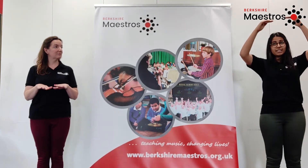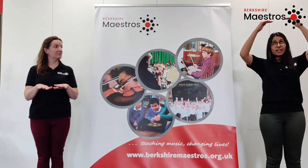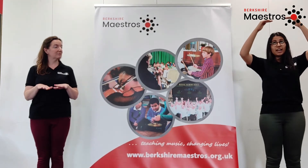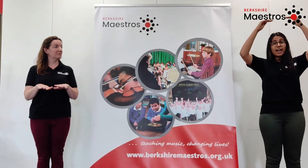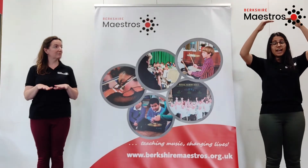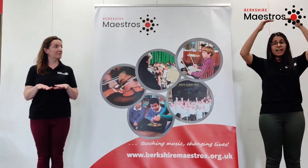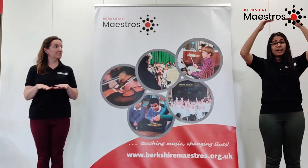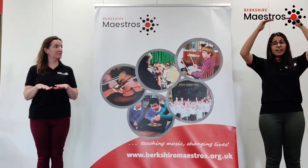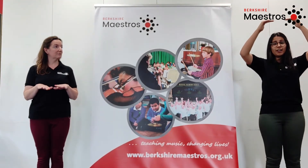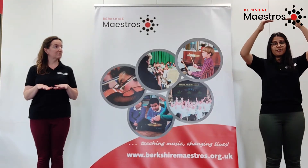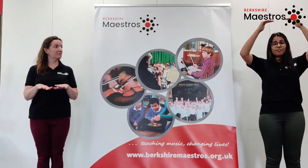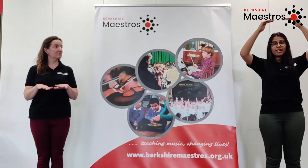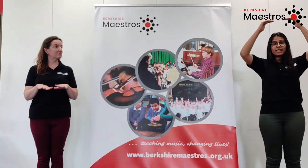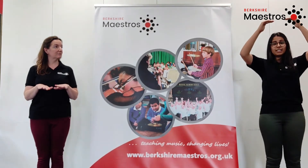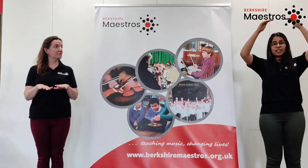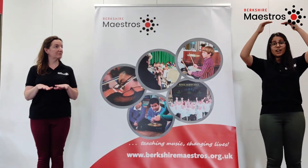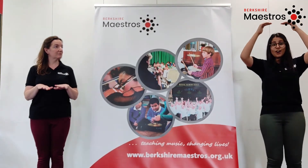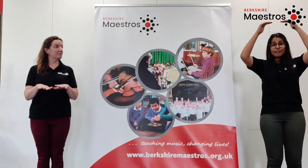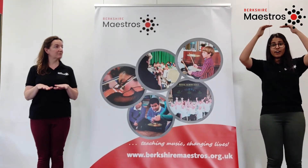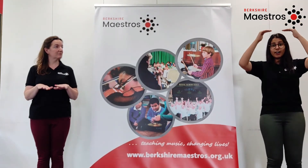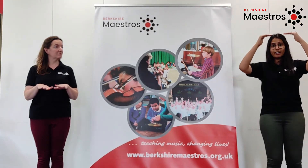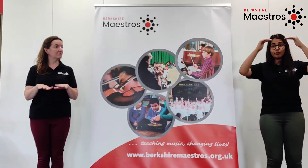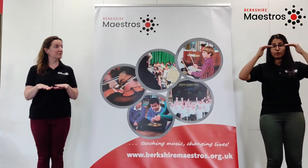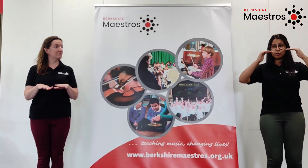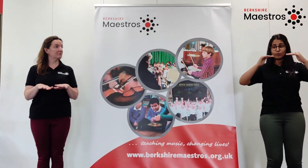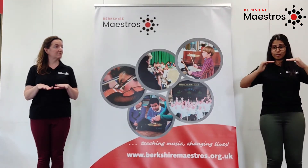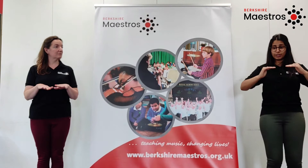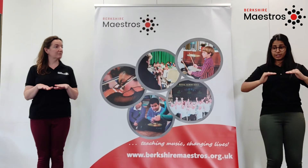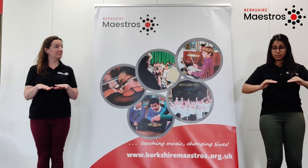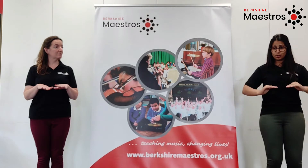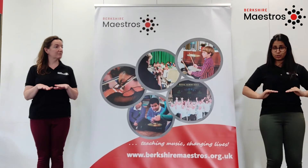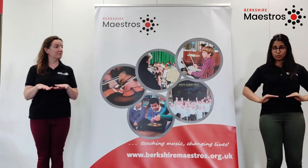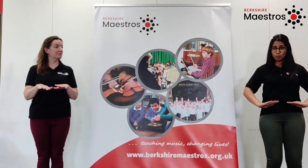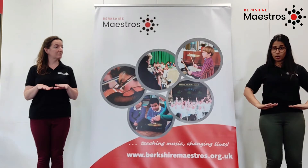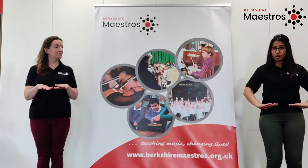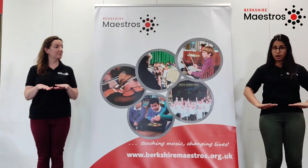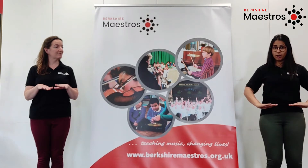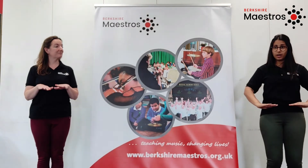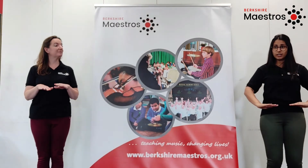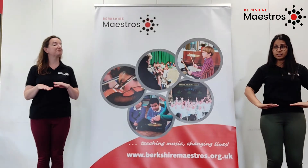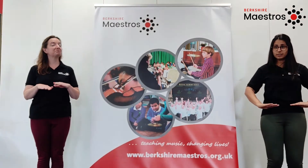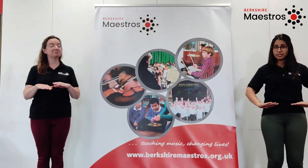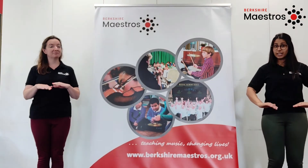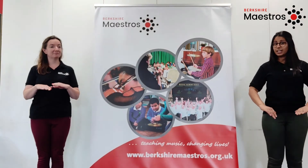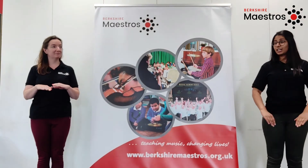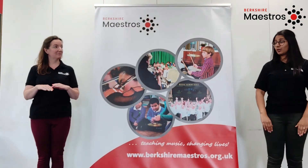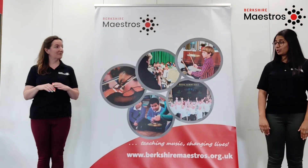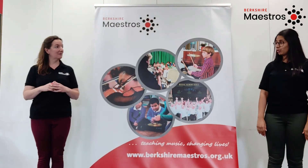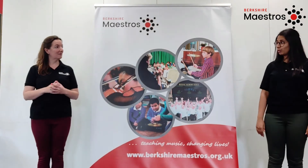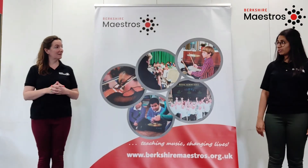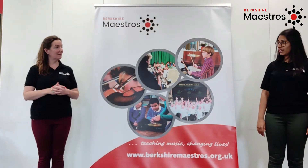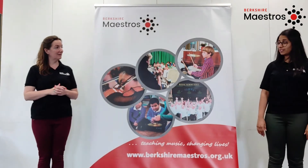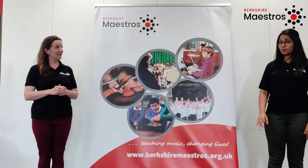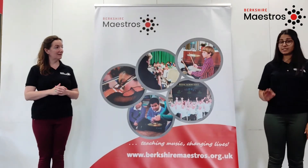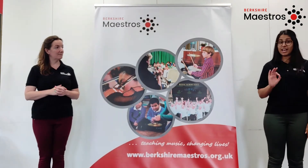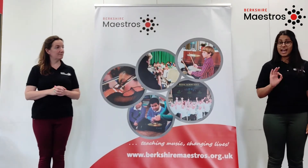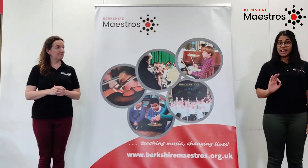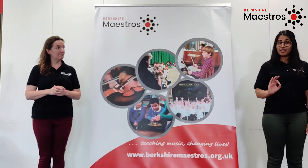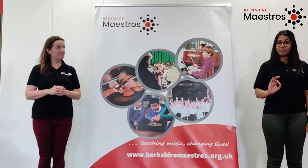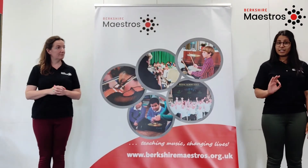Elevator, elevator, five, four, three, two, one. Can we try it all together? So it's